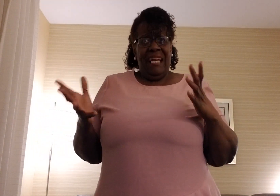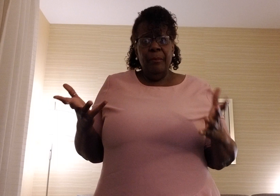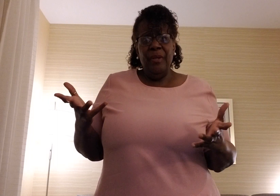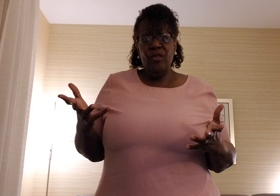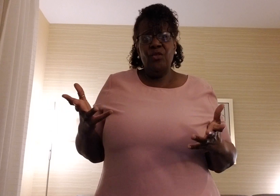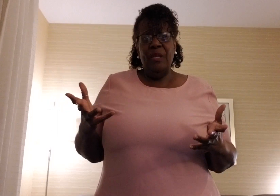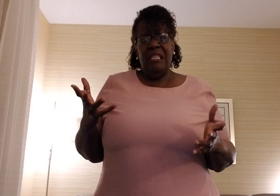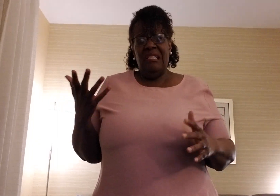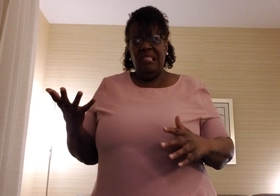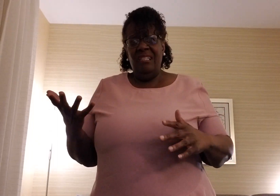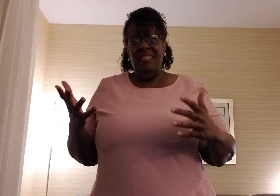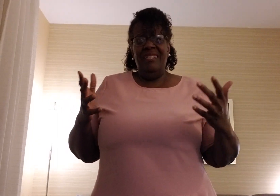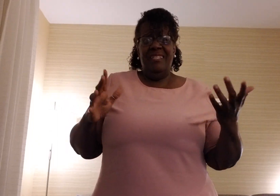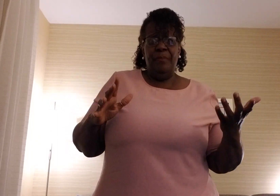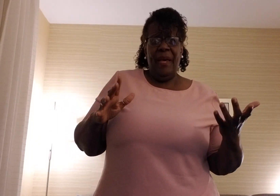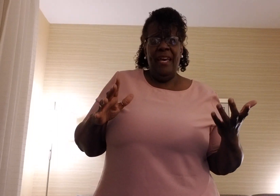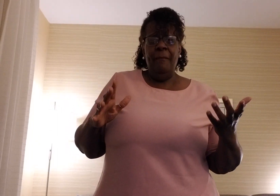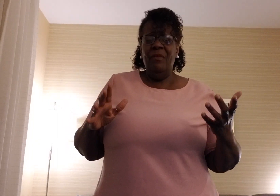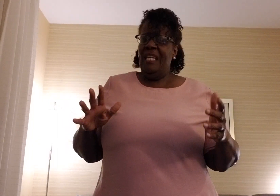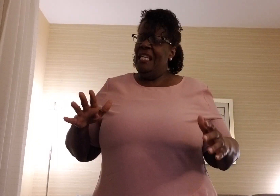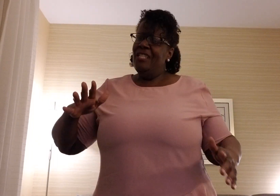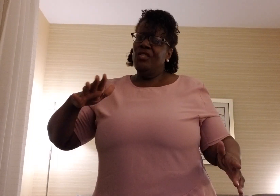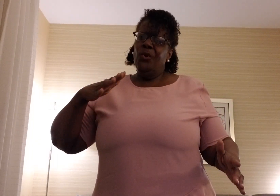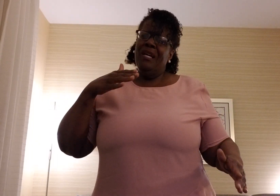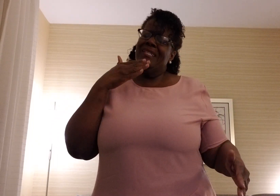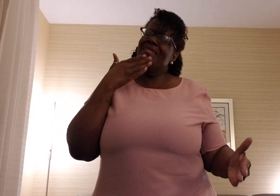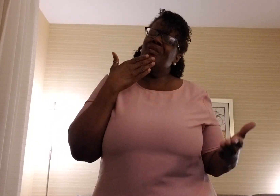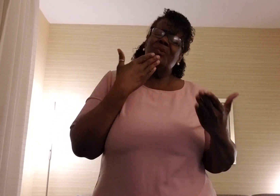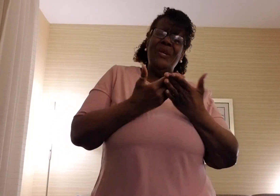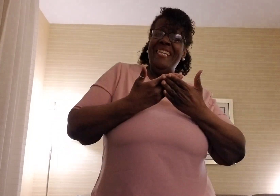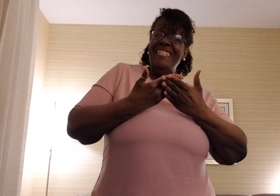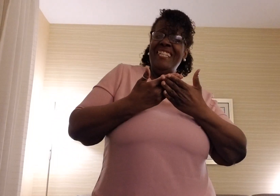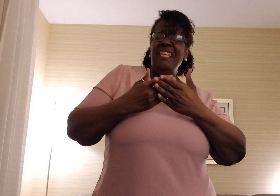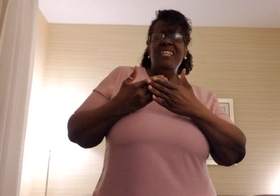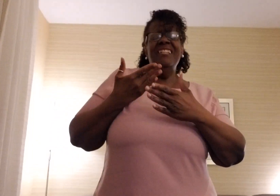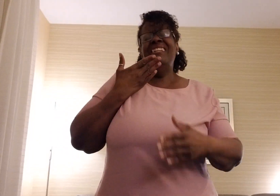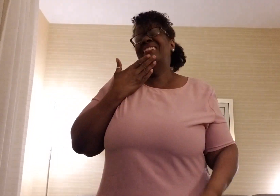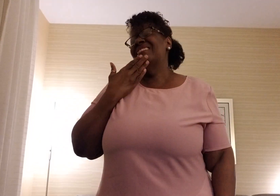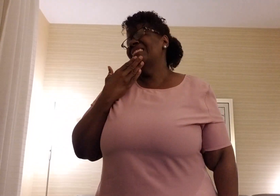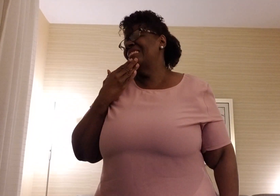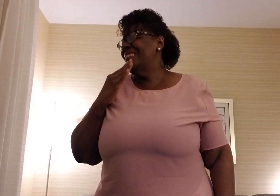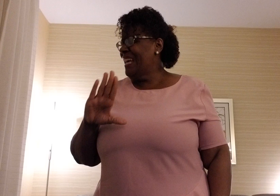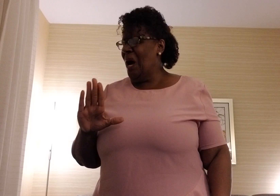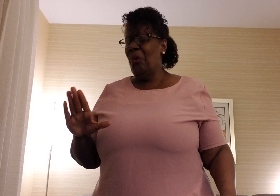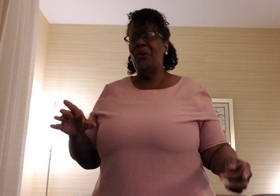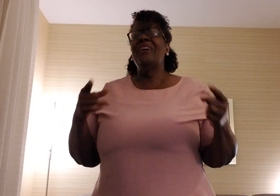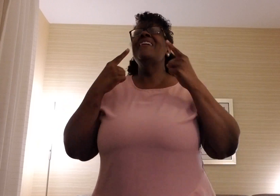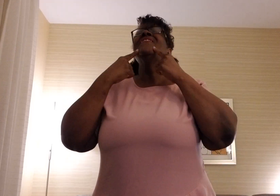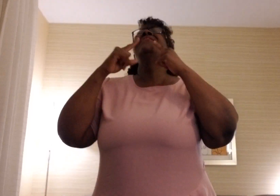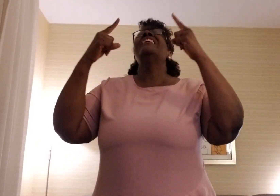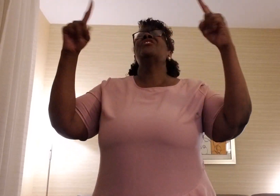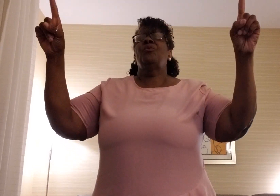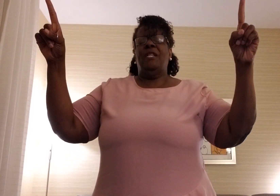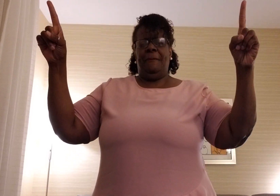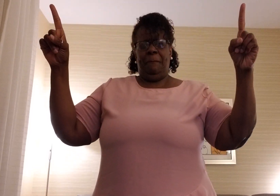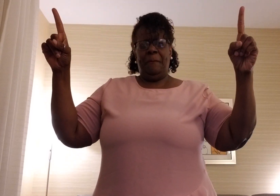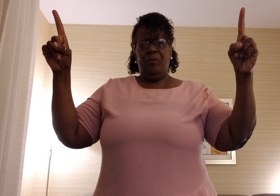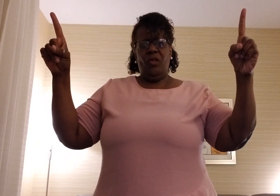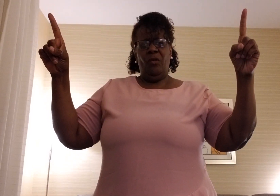of bittersweet. It's good and it's bad. So a sweet and sour victory.